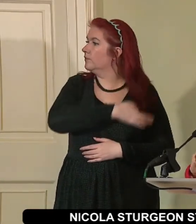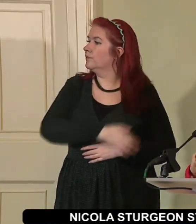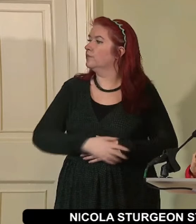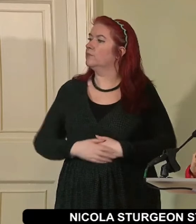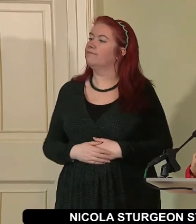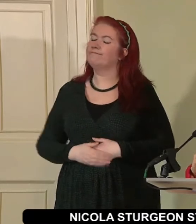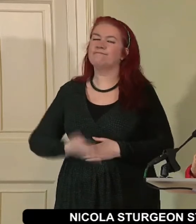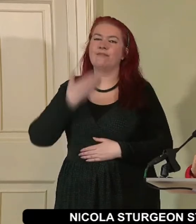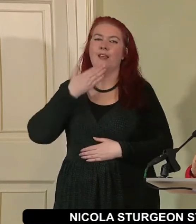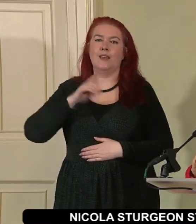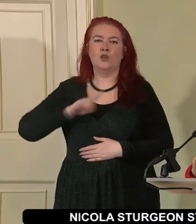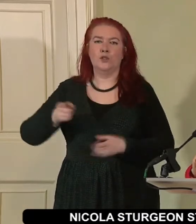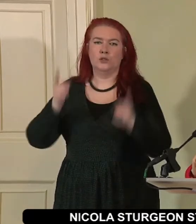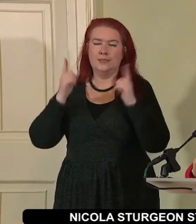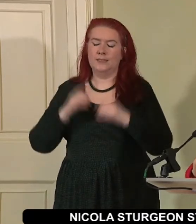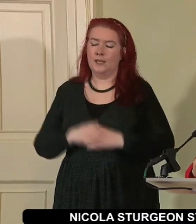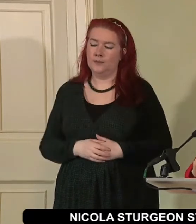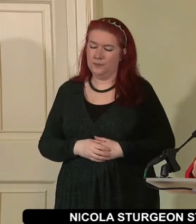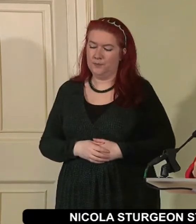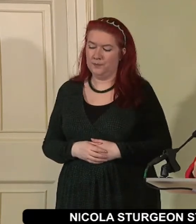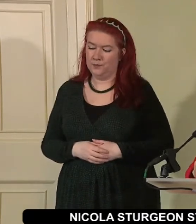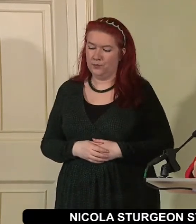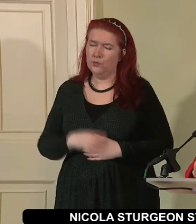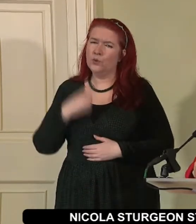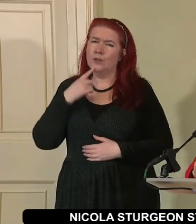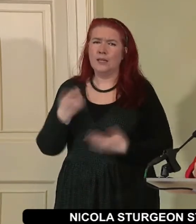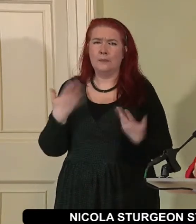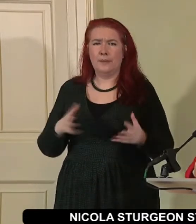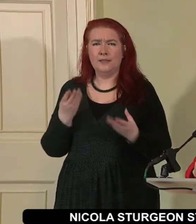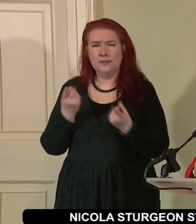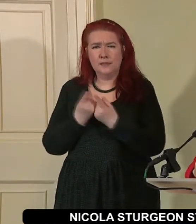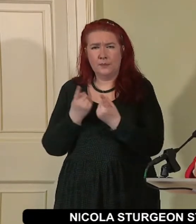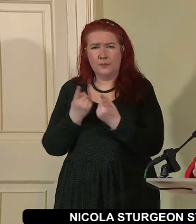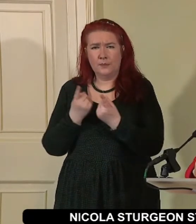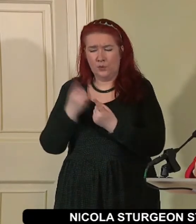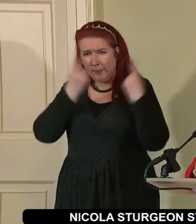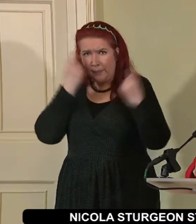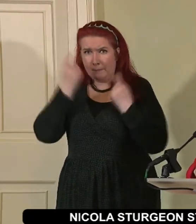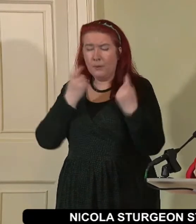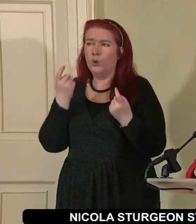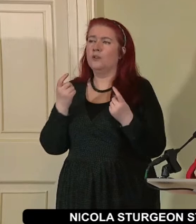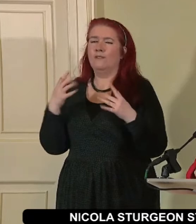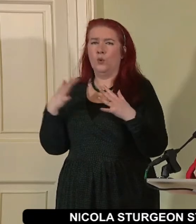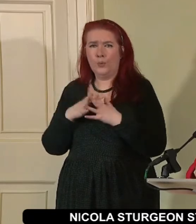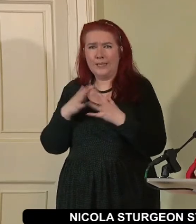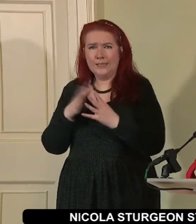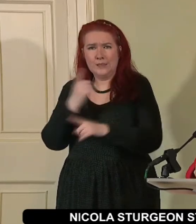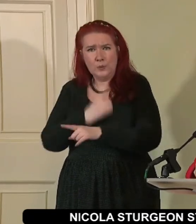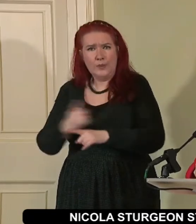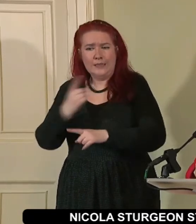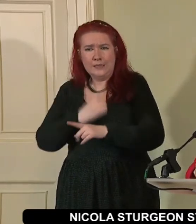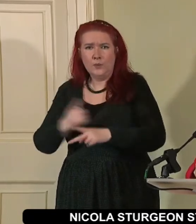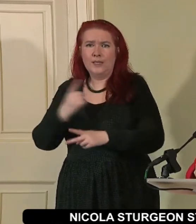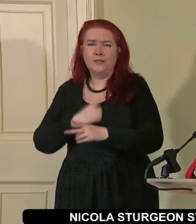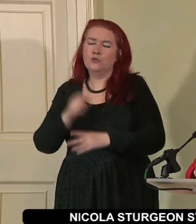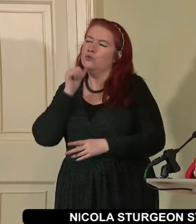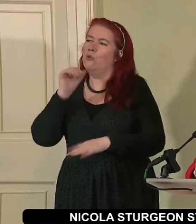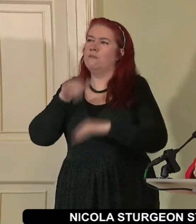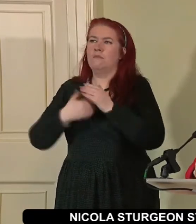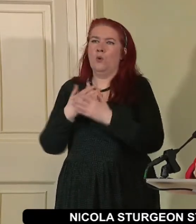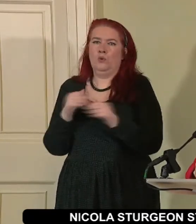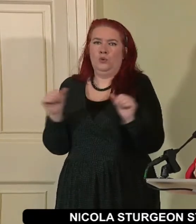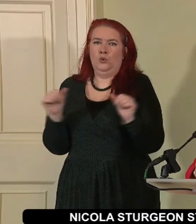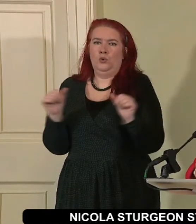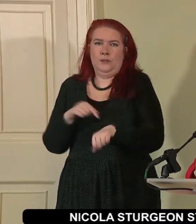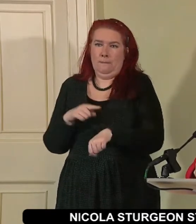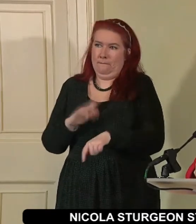Thank you, First Minister. You spoke about this has been something you've been thinking about a matter of weeks and not in response to short-term pressures, but